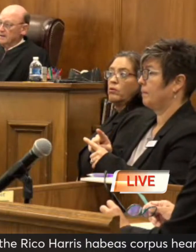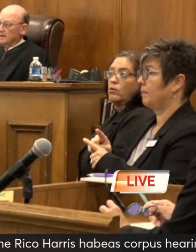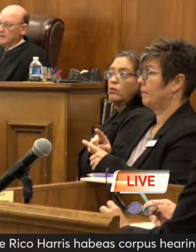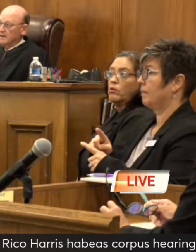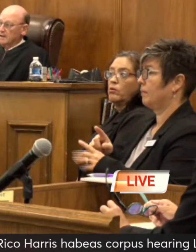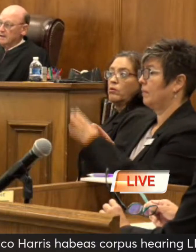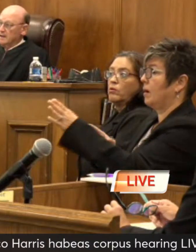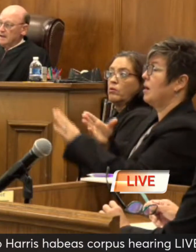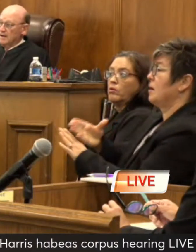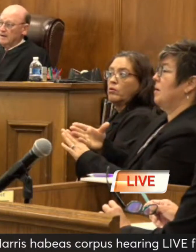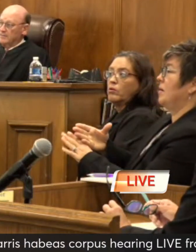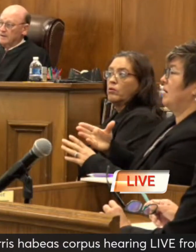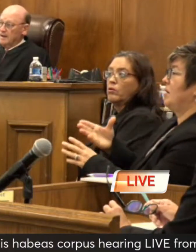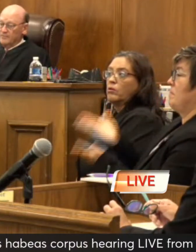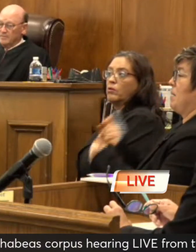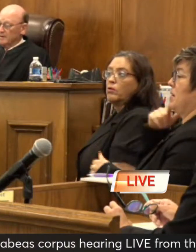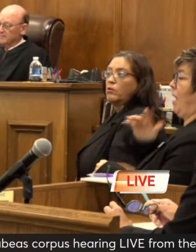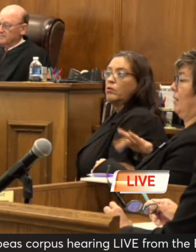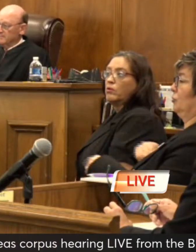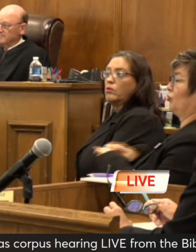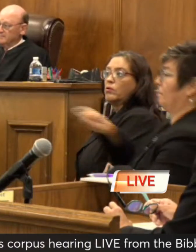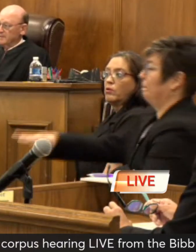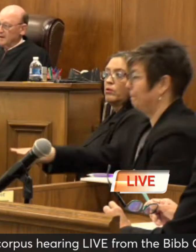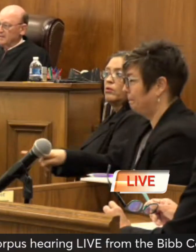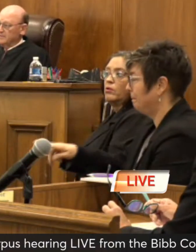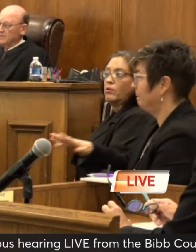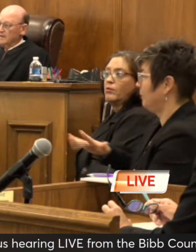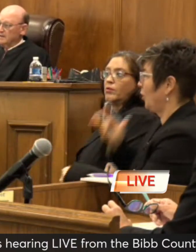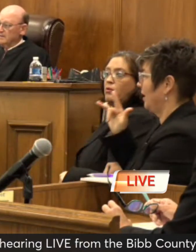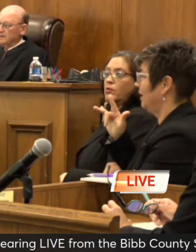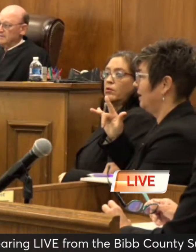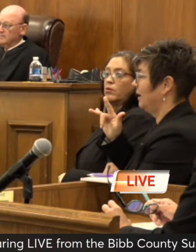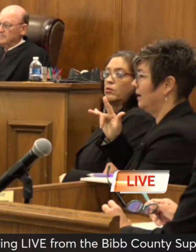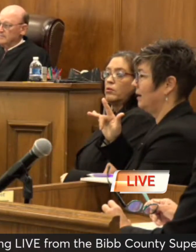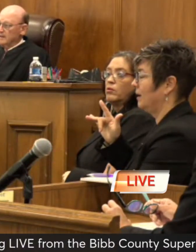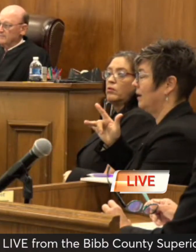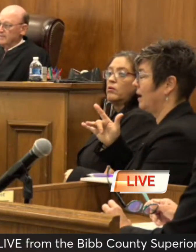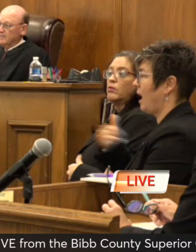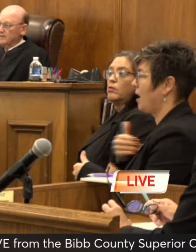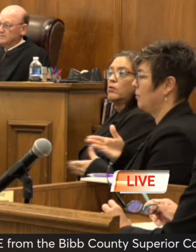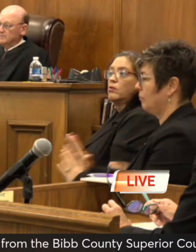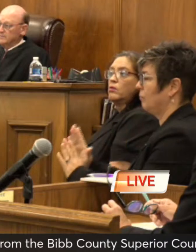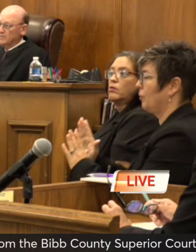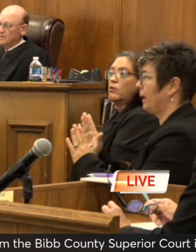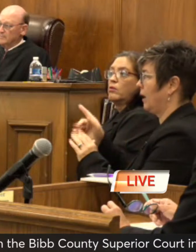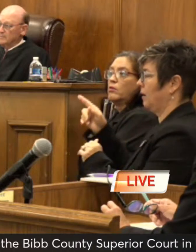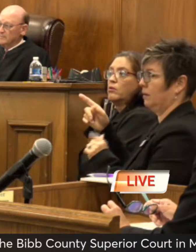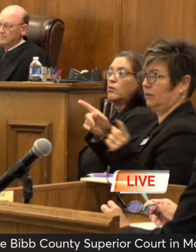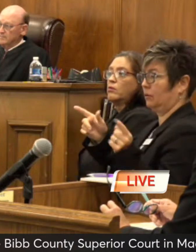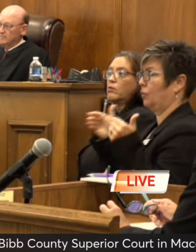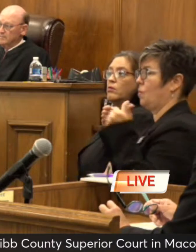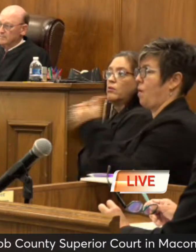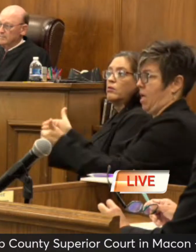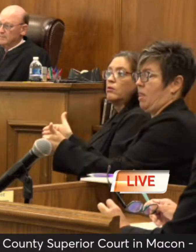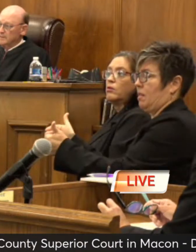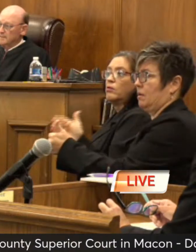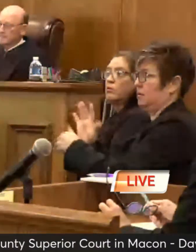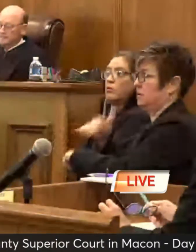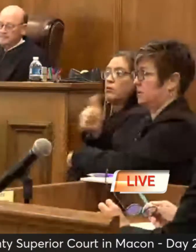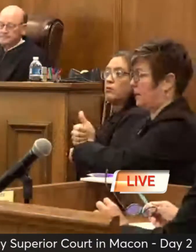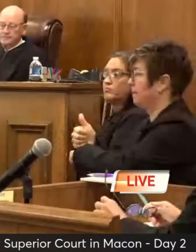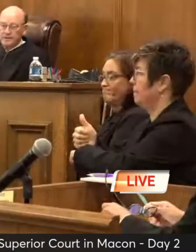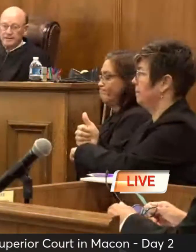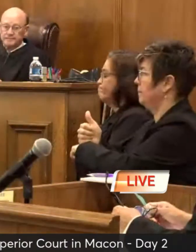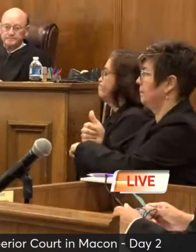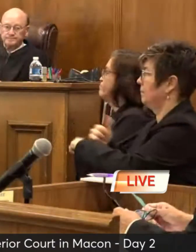Perhaps I objected too soon, Your Honor. I would like for them to be allowed to go ahead and lay a foundation for whatever I understand, Your Honor.